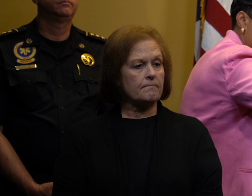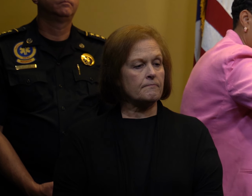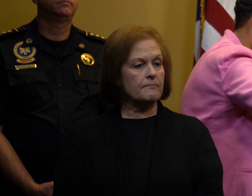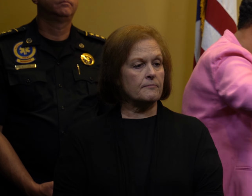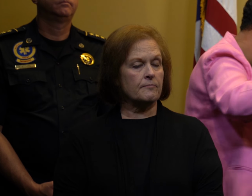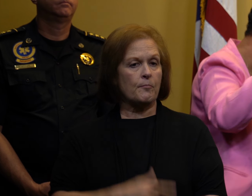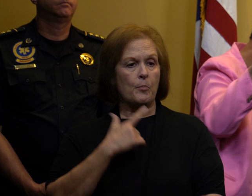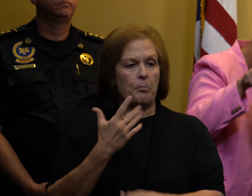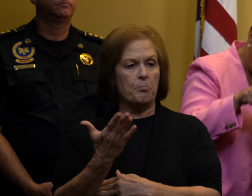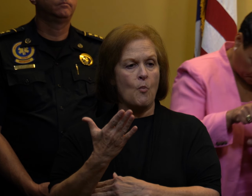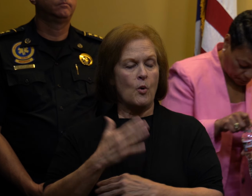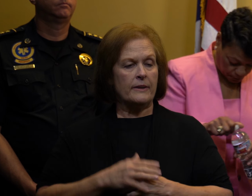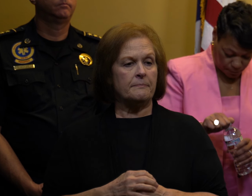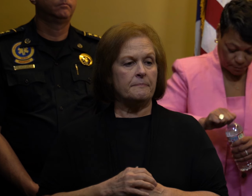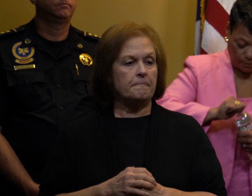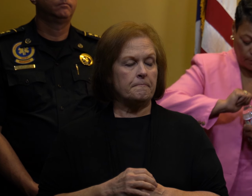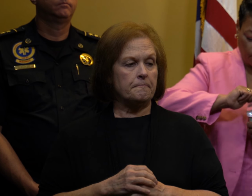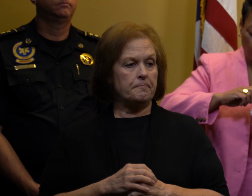Morning, everybody.